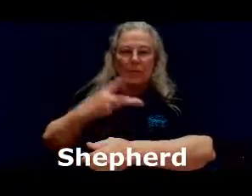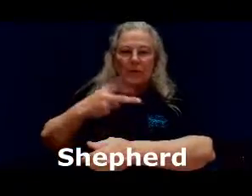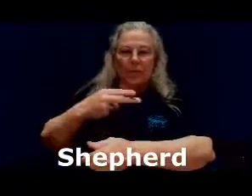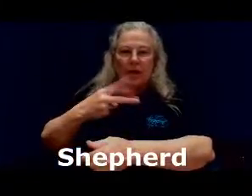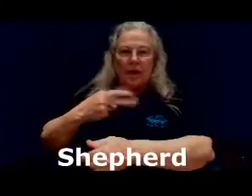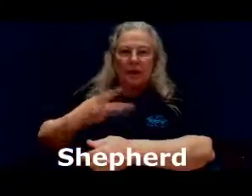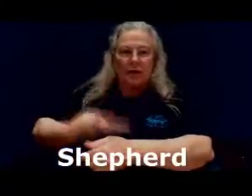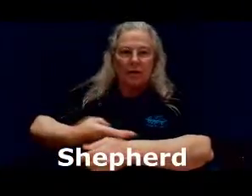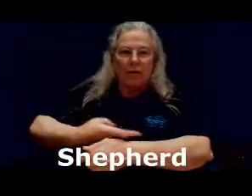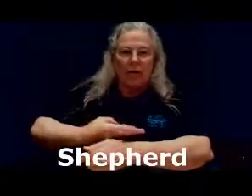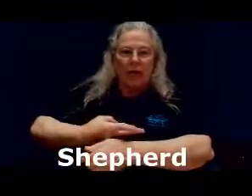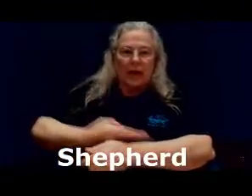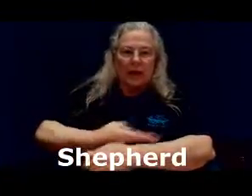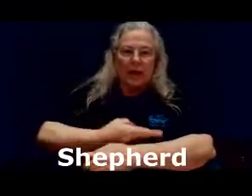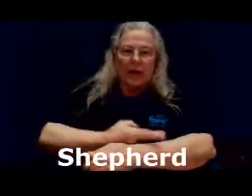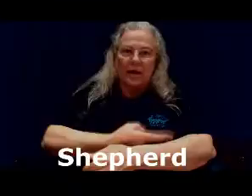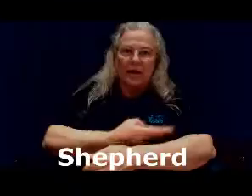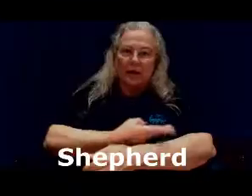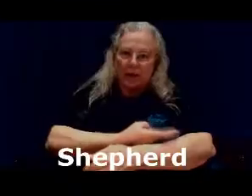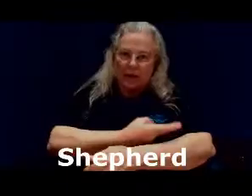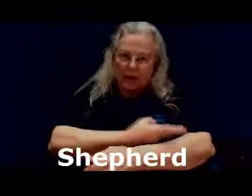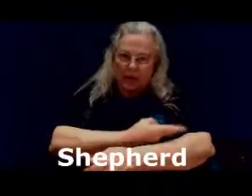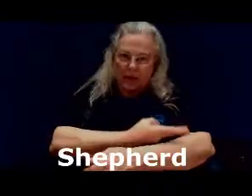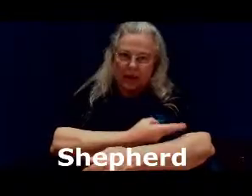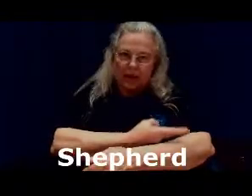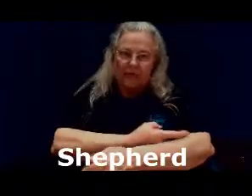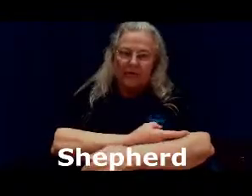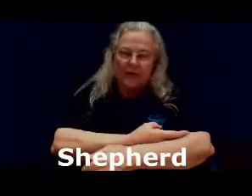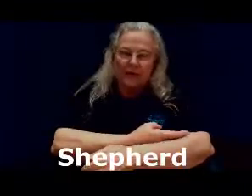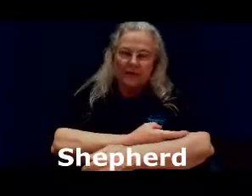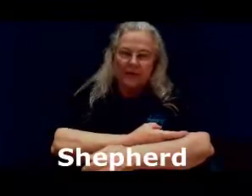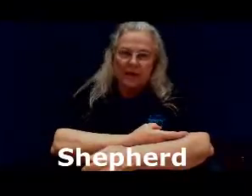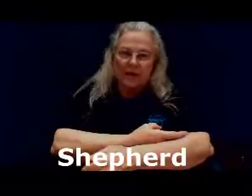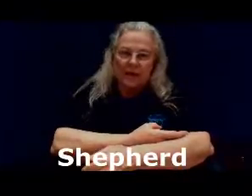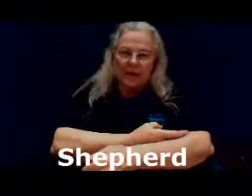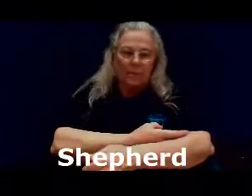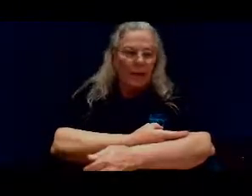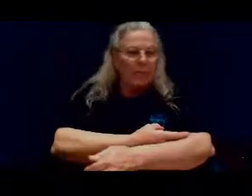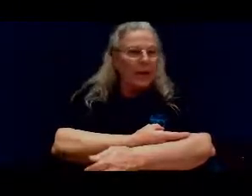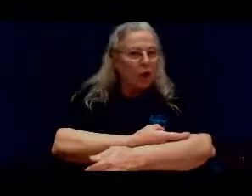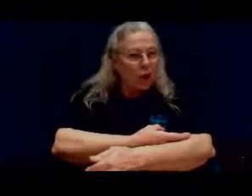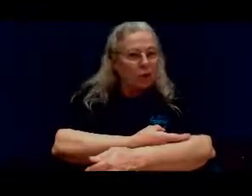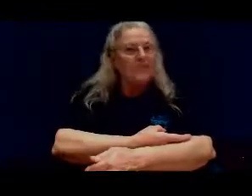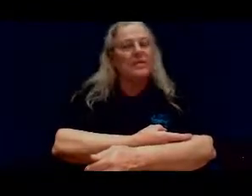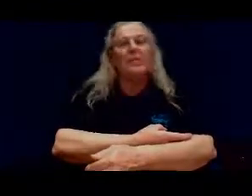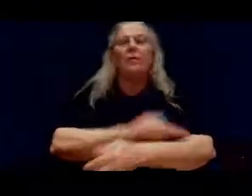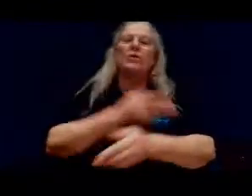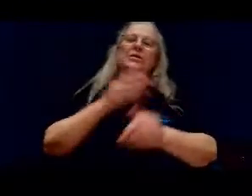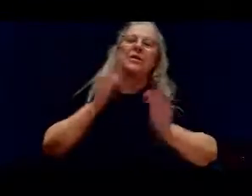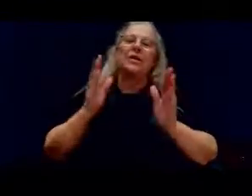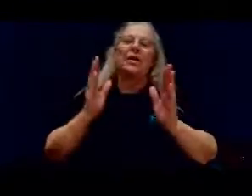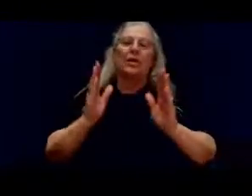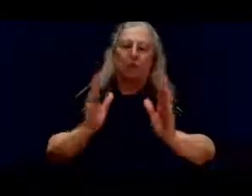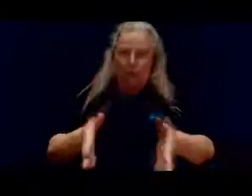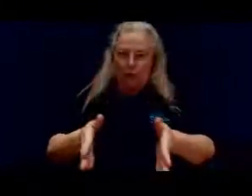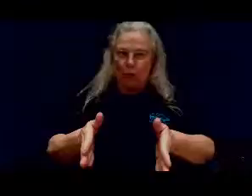the cutting, and cutting like you're cutting the fleece, but because it's a person, you put